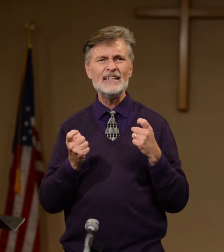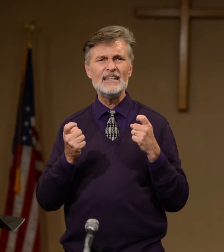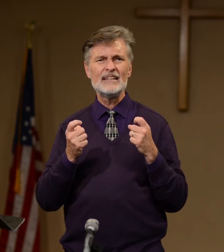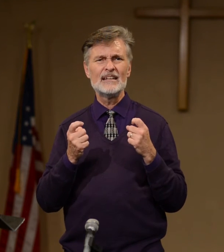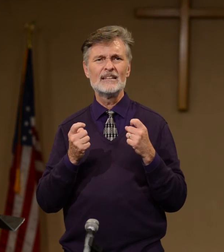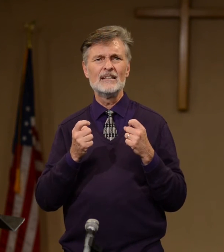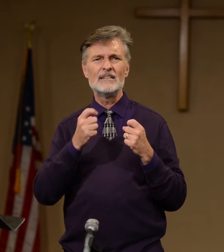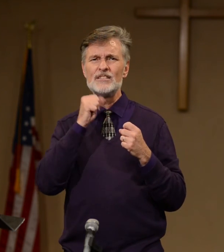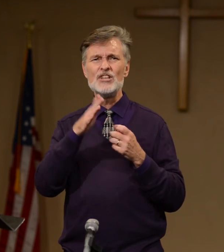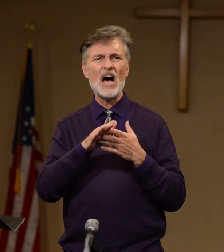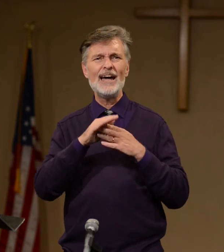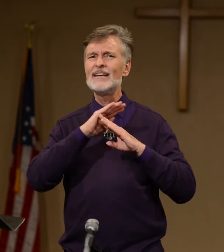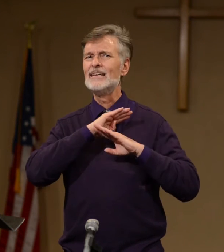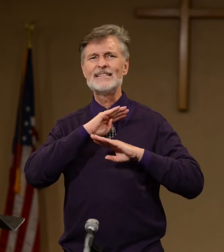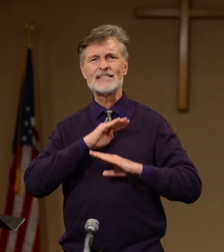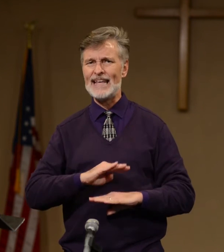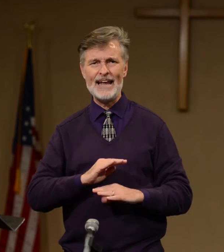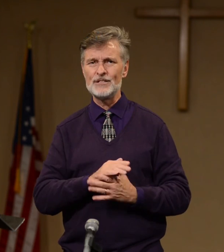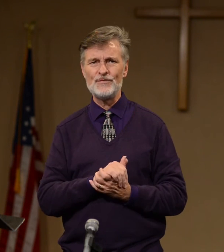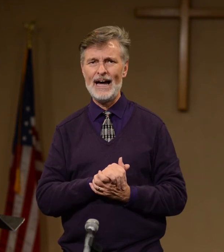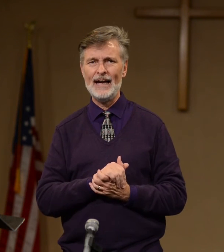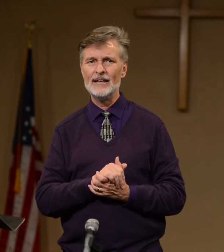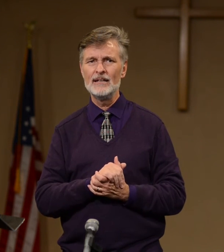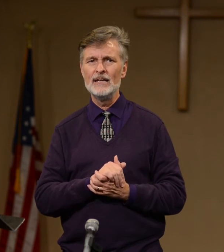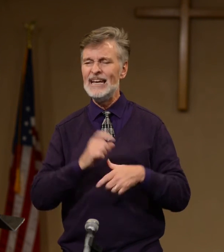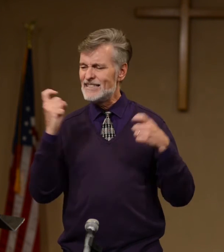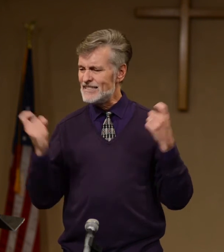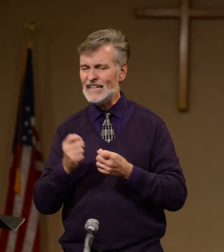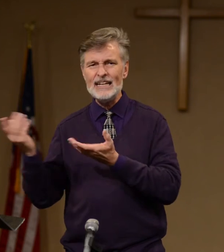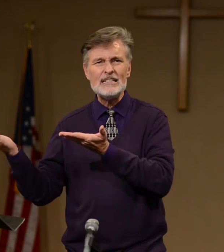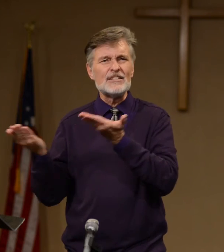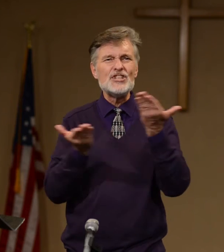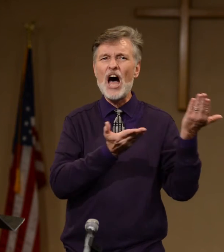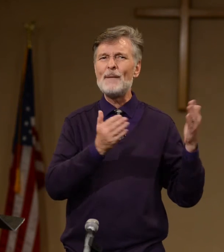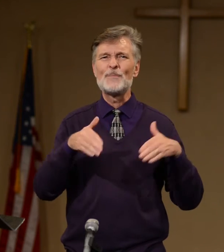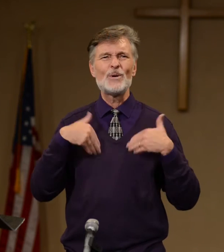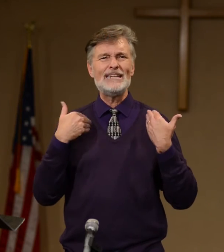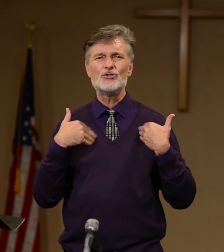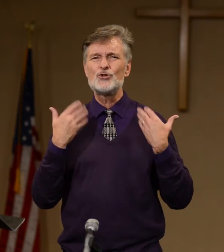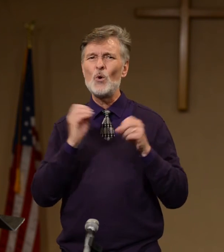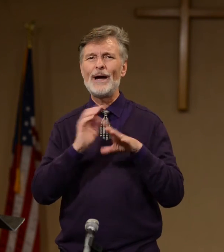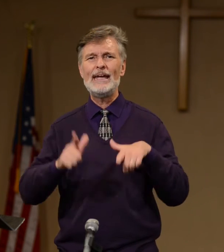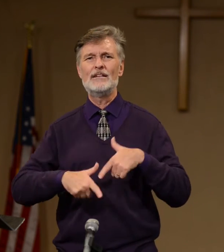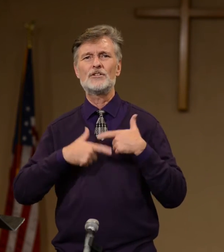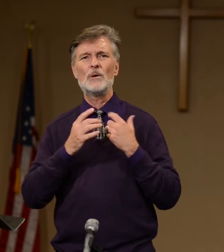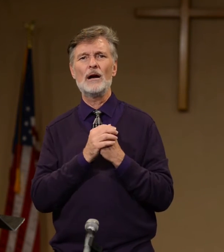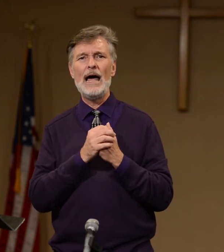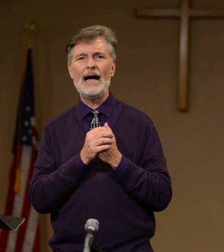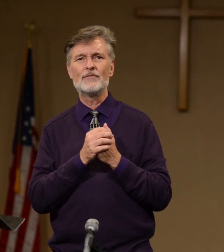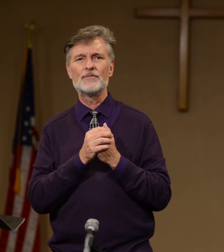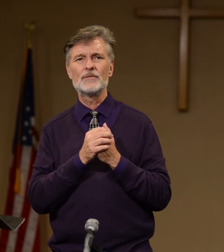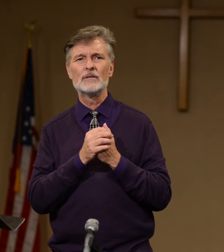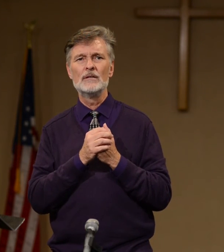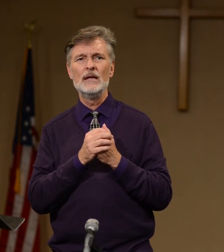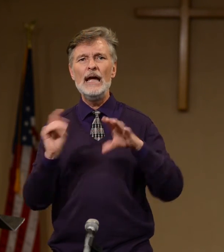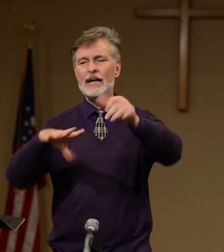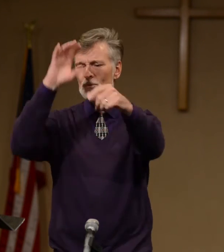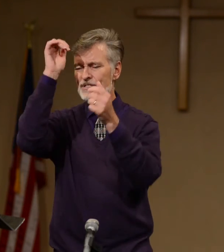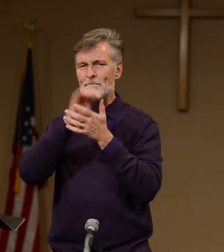Sin does not satisfy. Sin does not bring joy into our life. Here was a